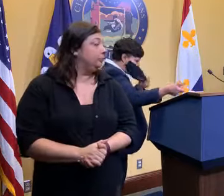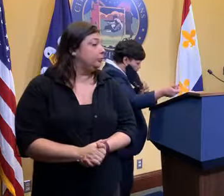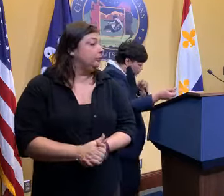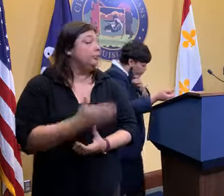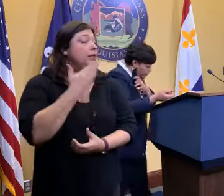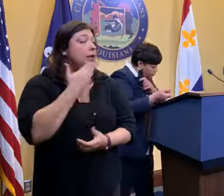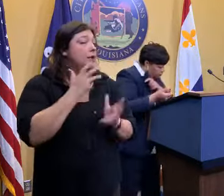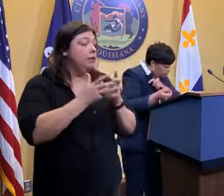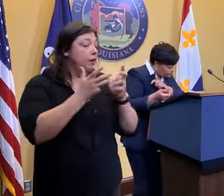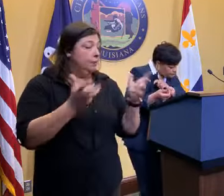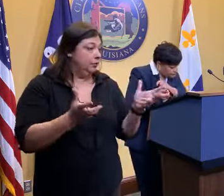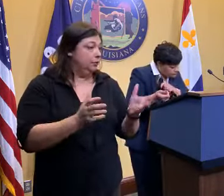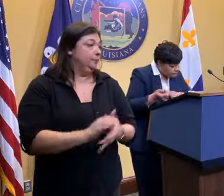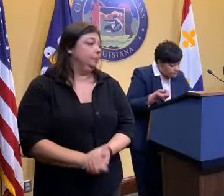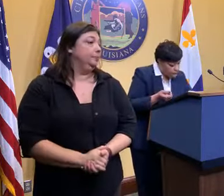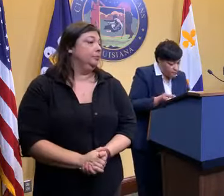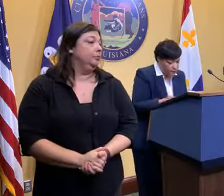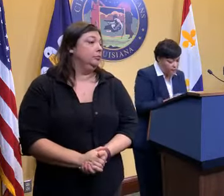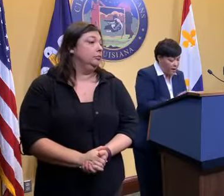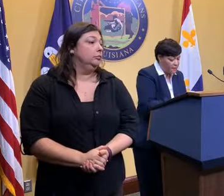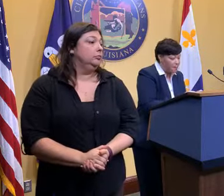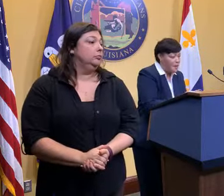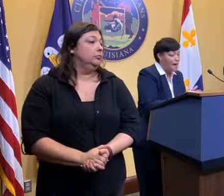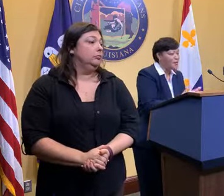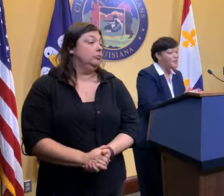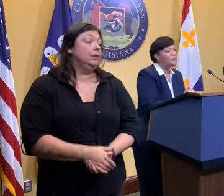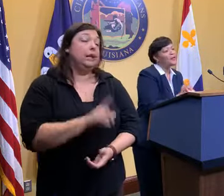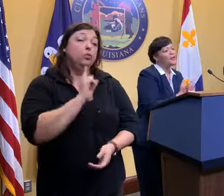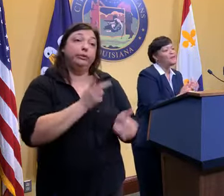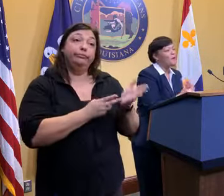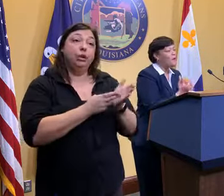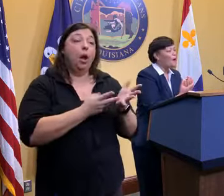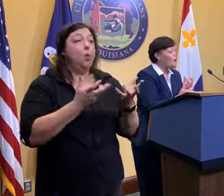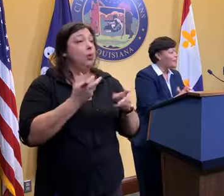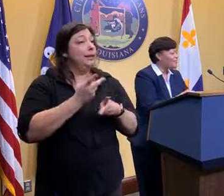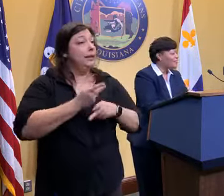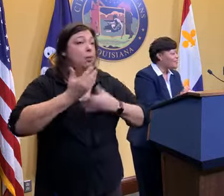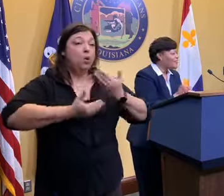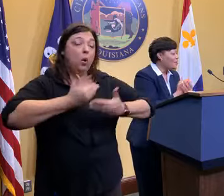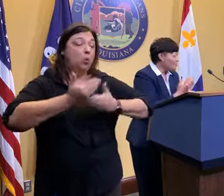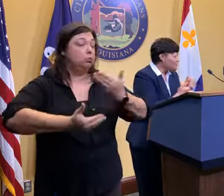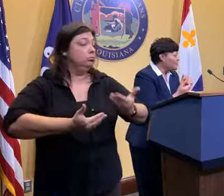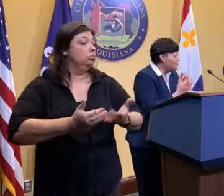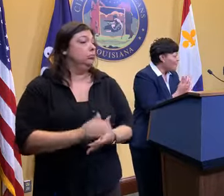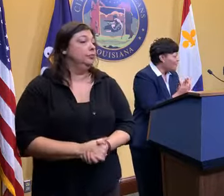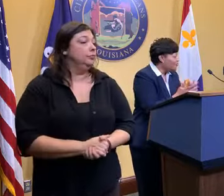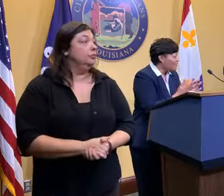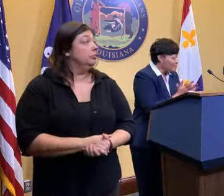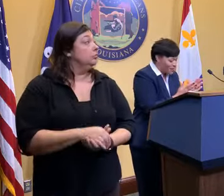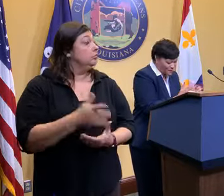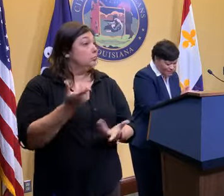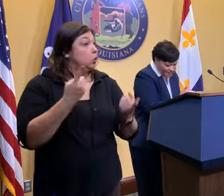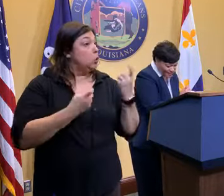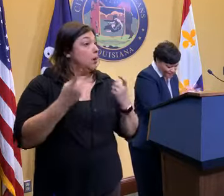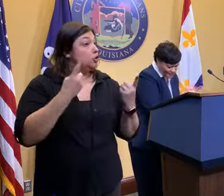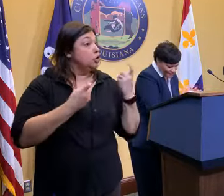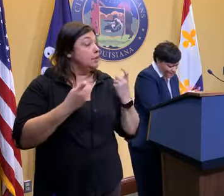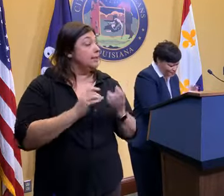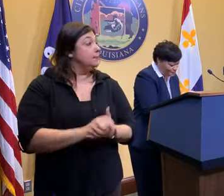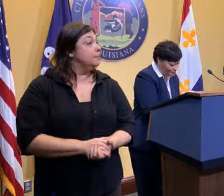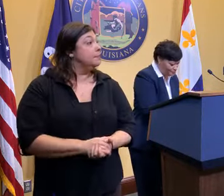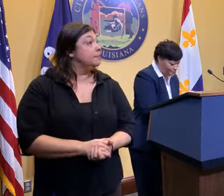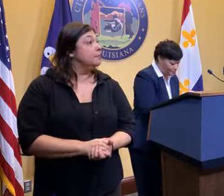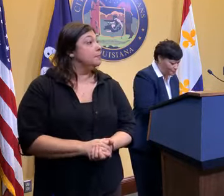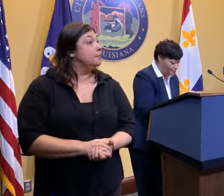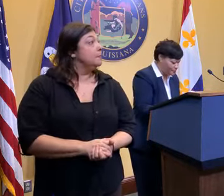Thank you very much. And the fact of the matter is, we wanna keep on going. So, Ms. Latanya will take questions. Thank you,